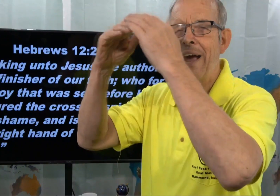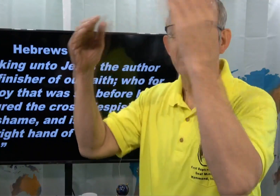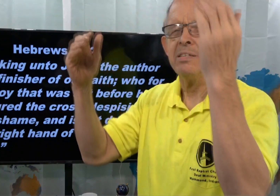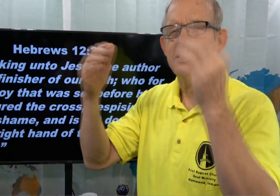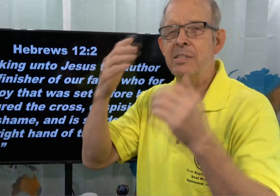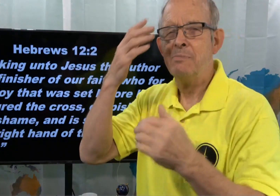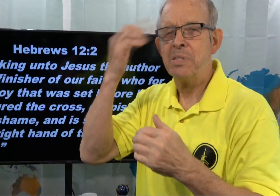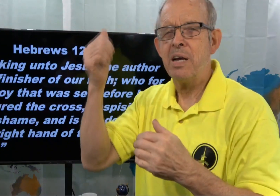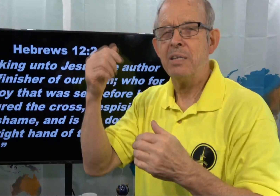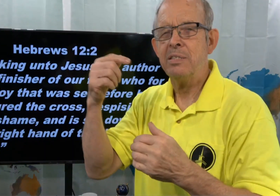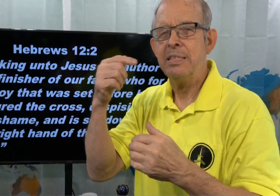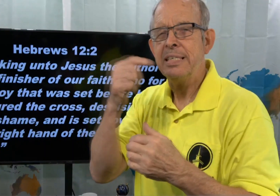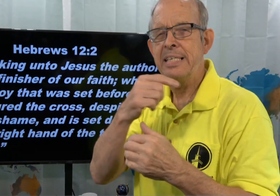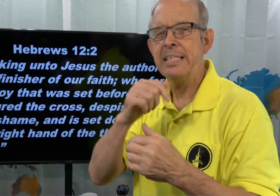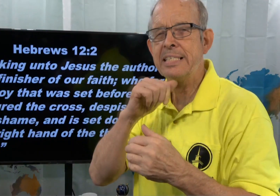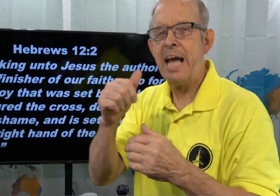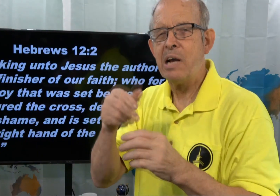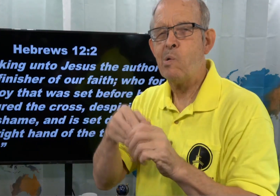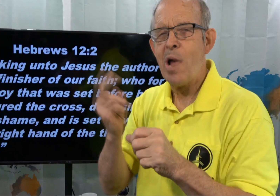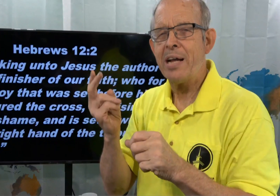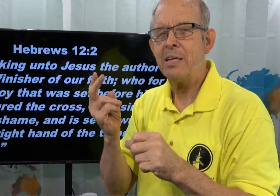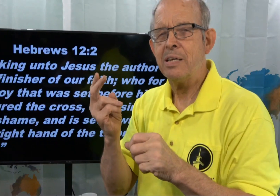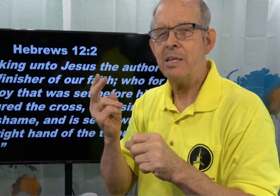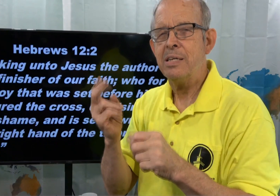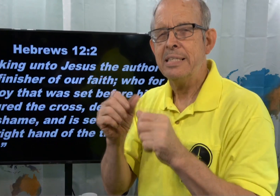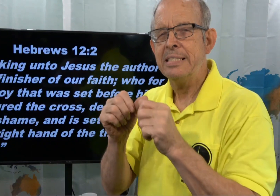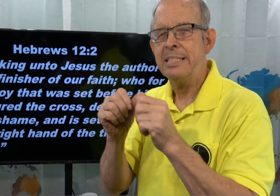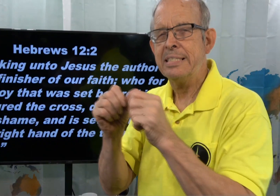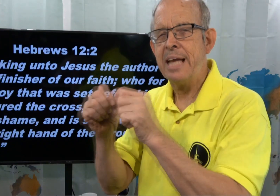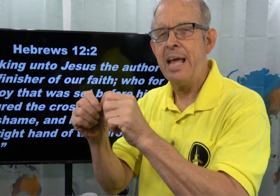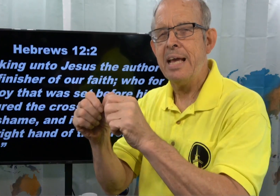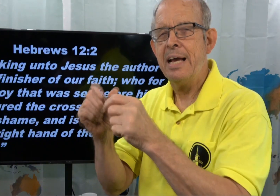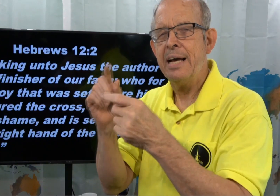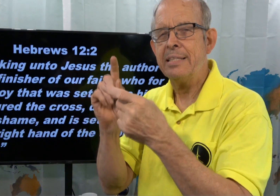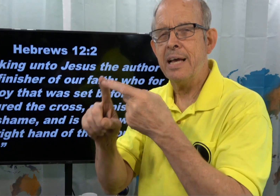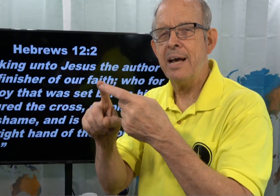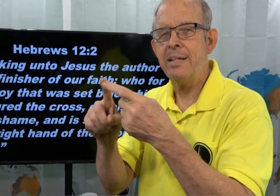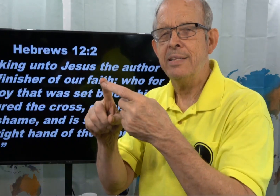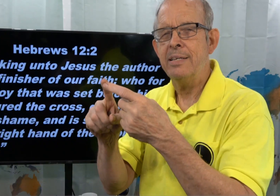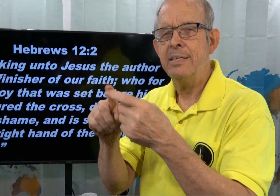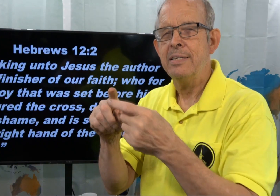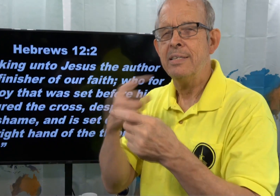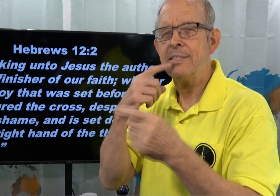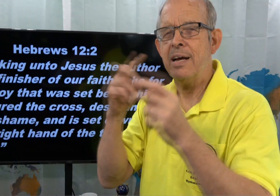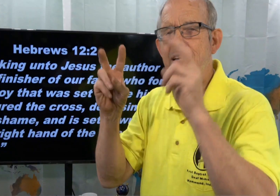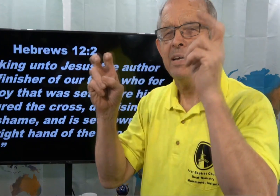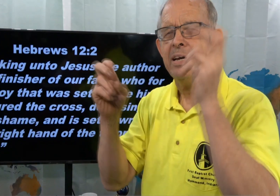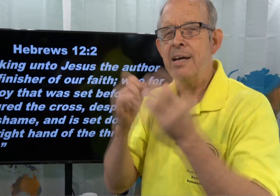heaven because it's not great. Say that he said, and